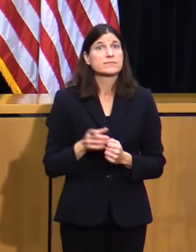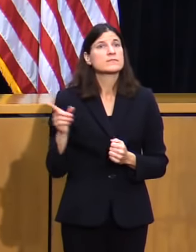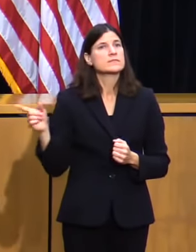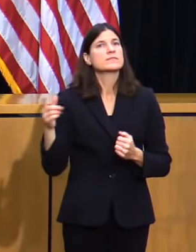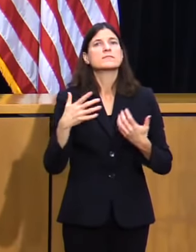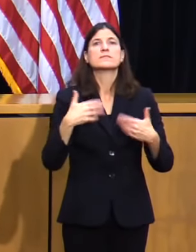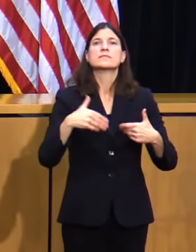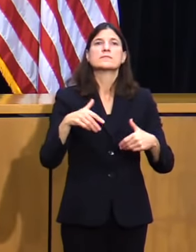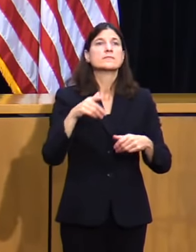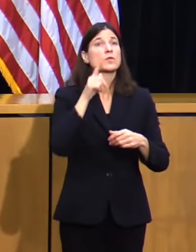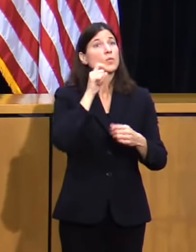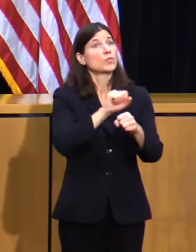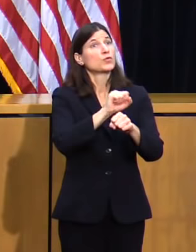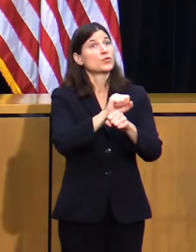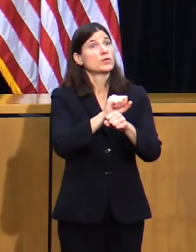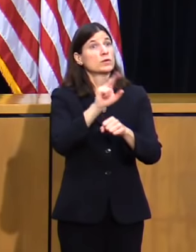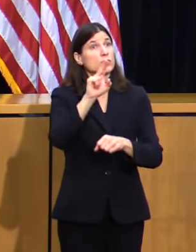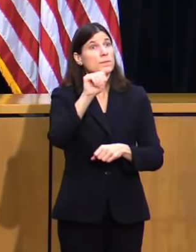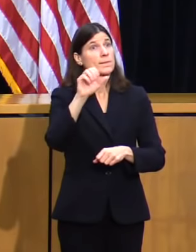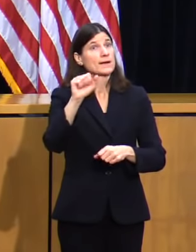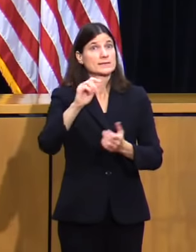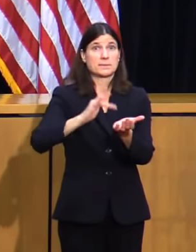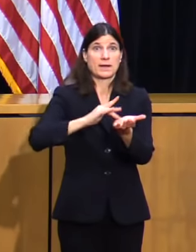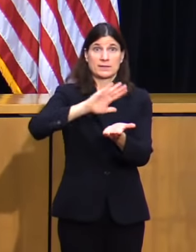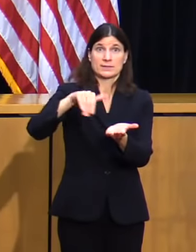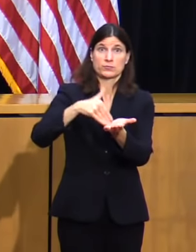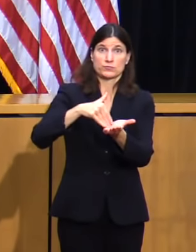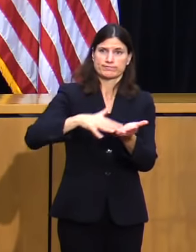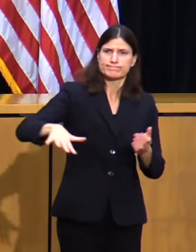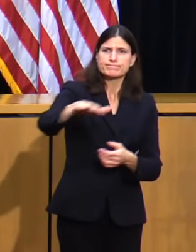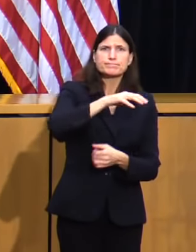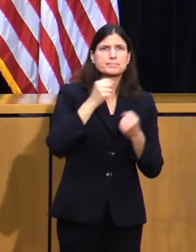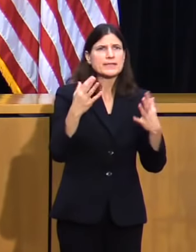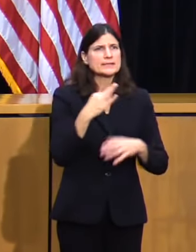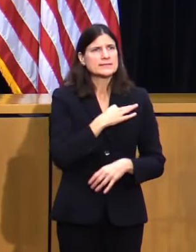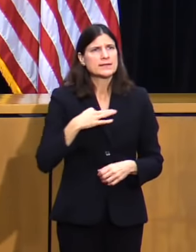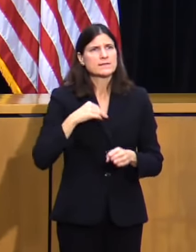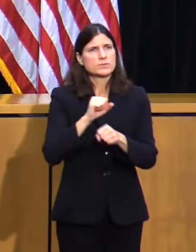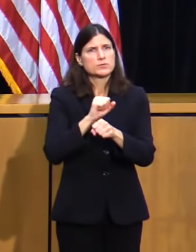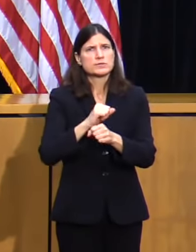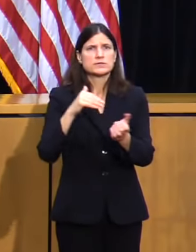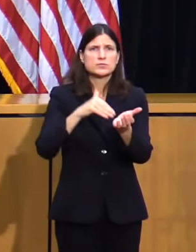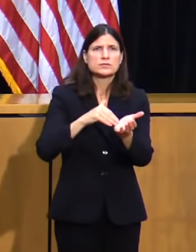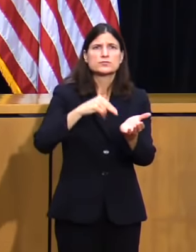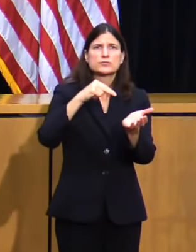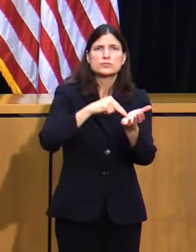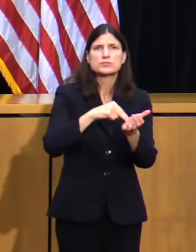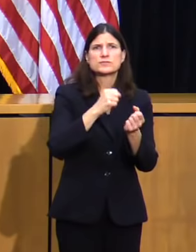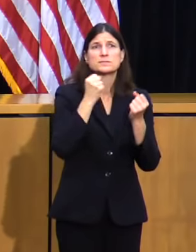Commonwealth that are following the rules, that are wearing their mask indoors and outdoors unless